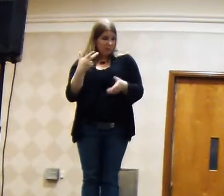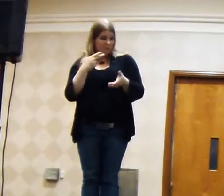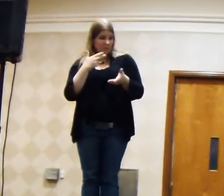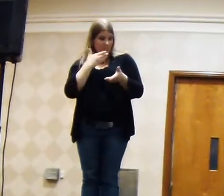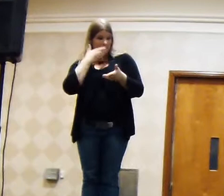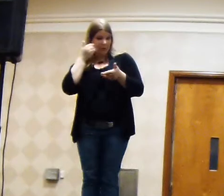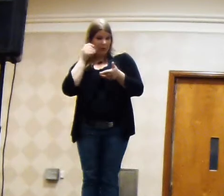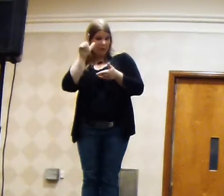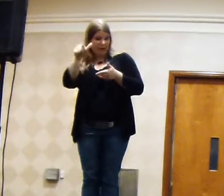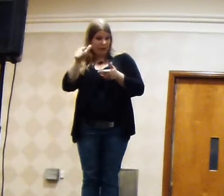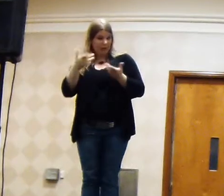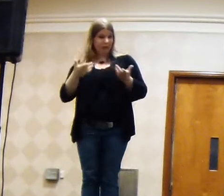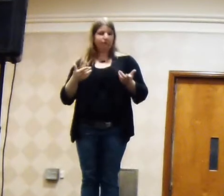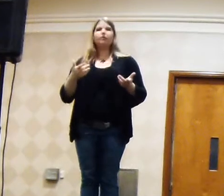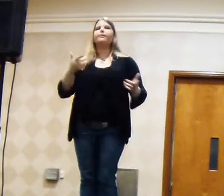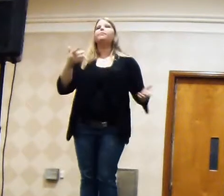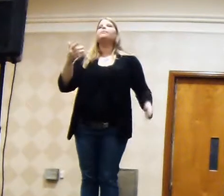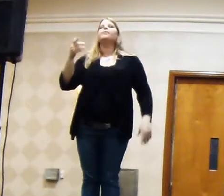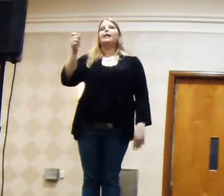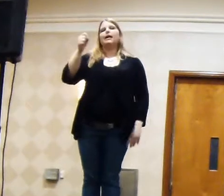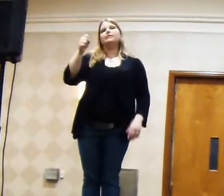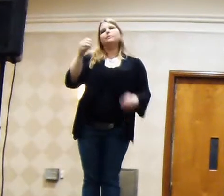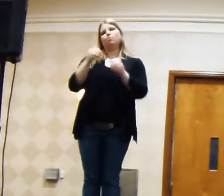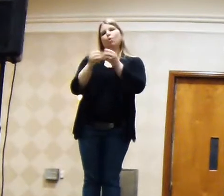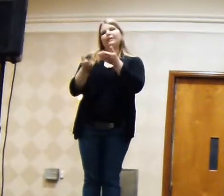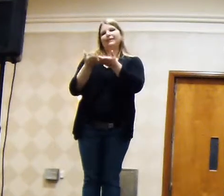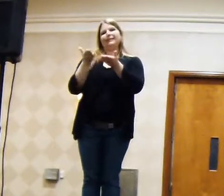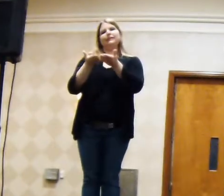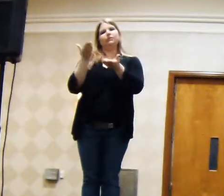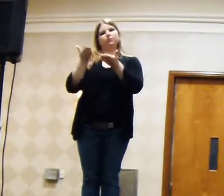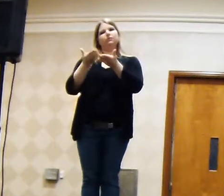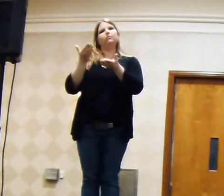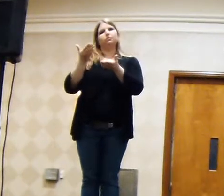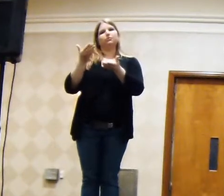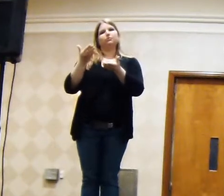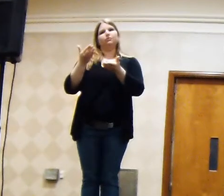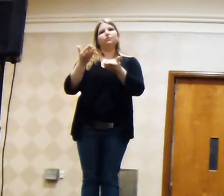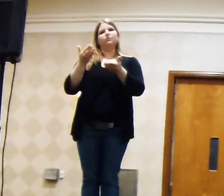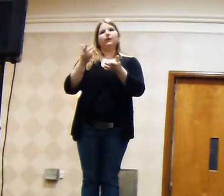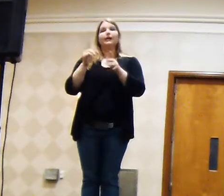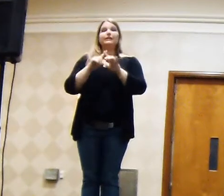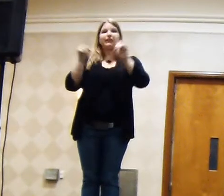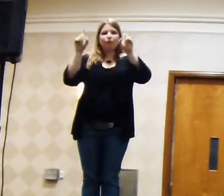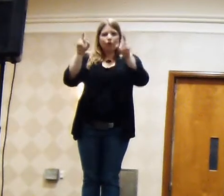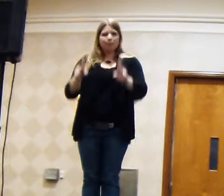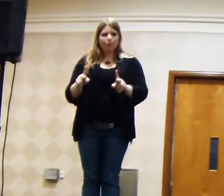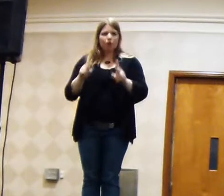later? Well, yes, it got easier for the Back to the Future 2 and 3 because there was another makeup artist.